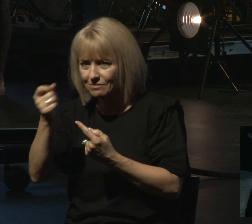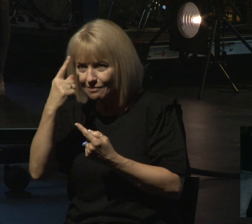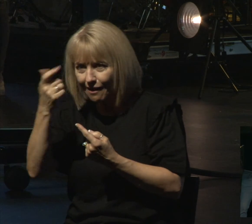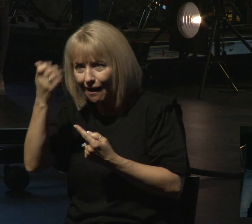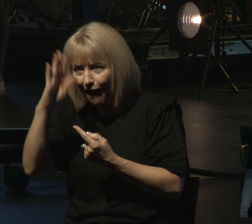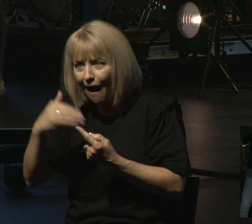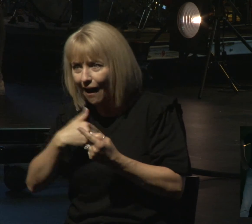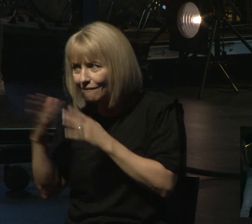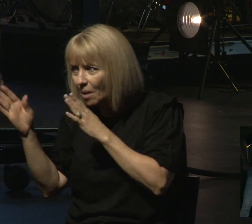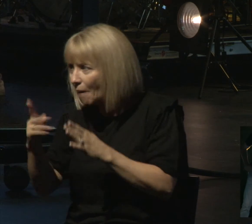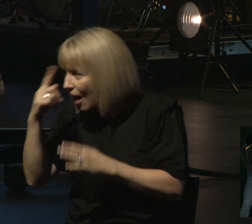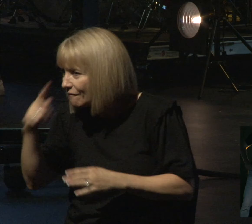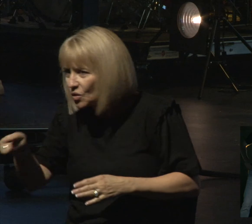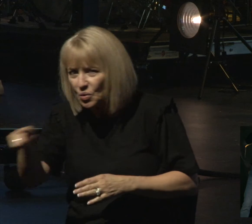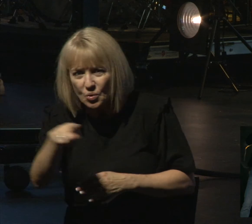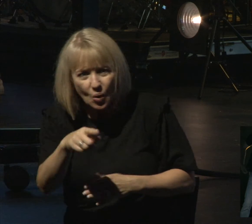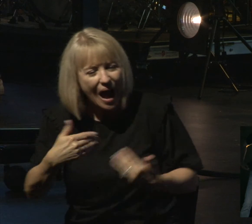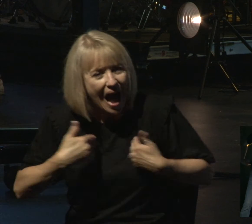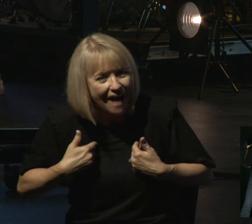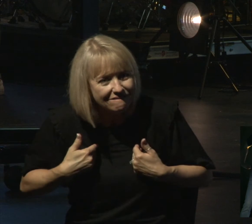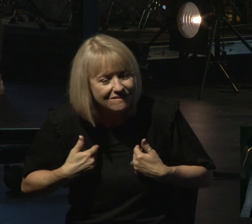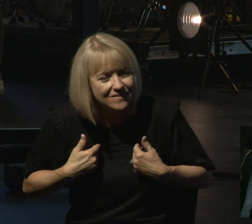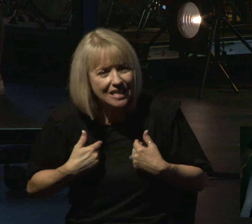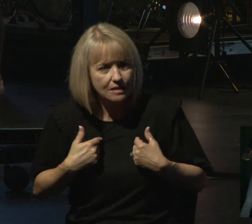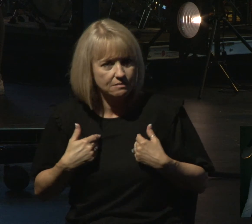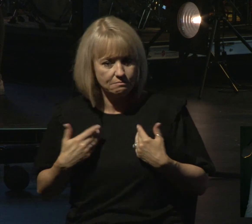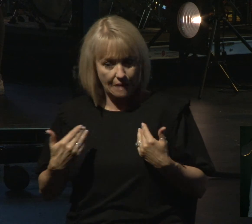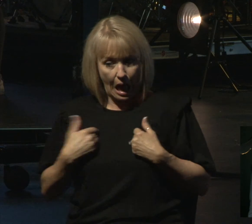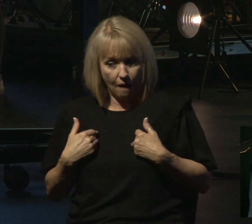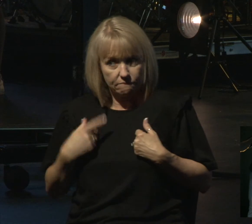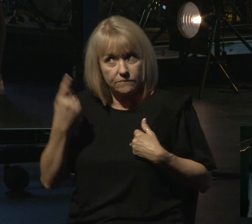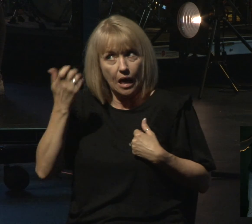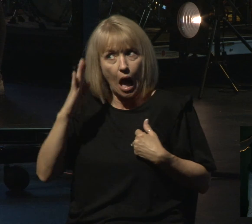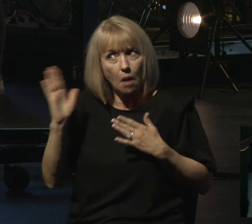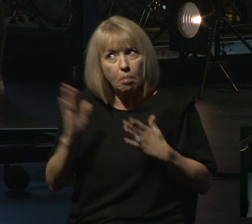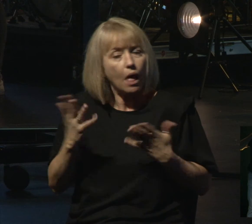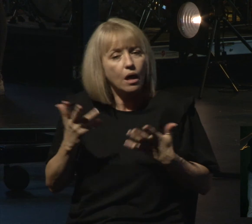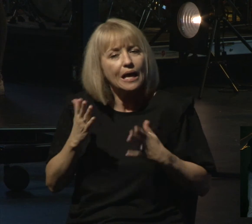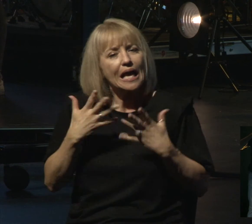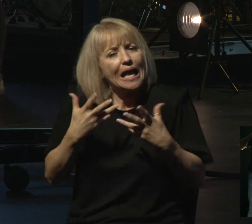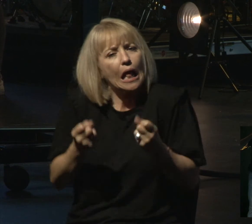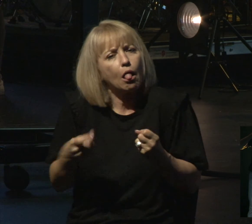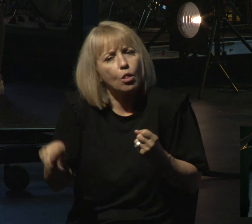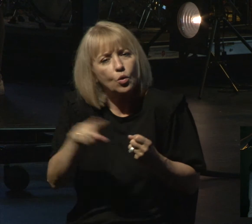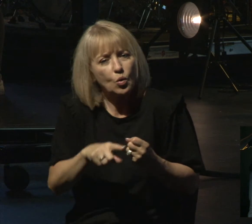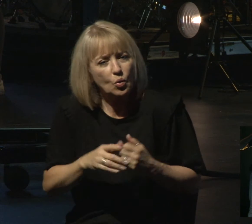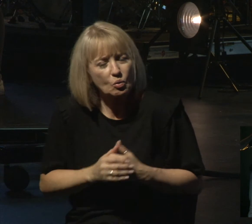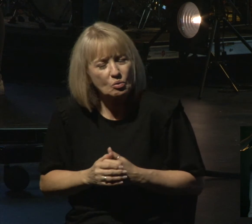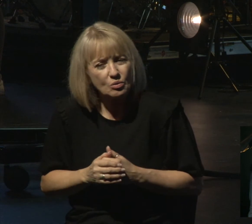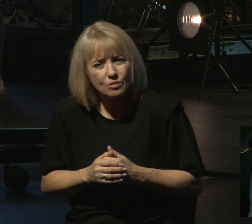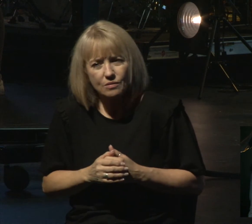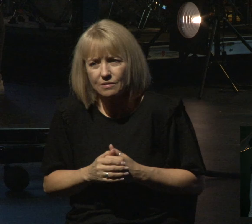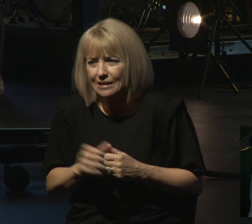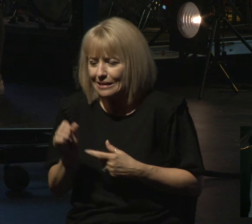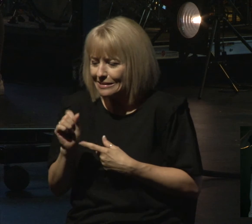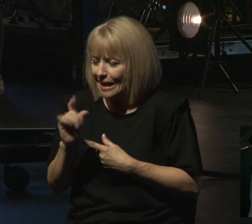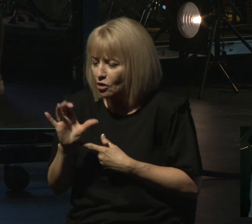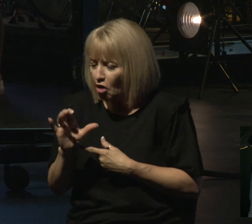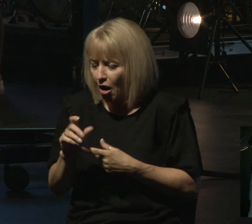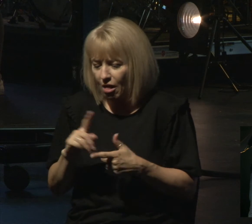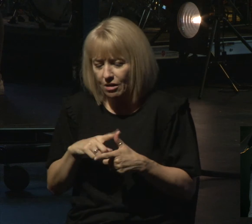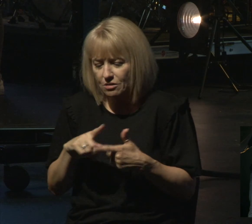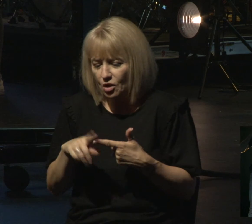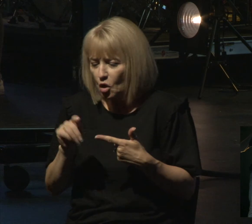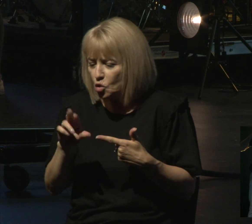you. I think he has healing for you. As I drove around St. Charles and as I think about Troy and I think about Ferguson